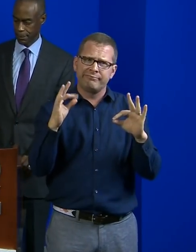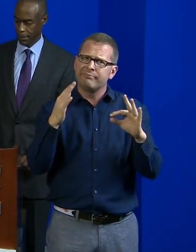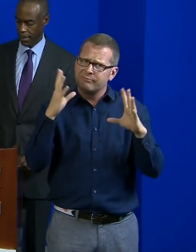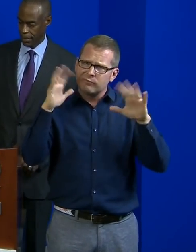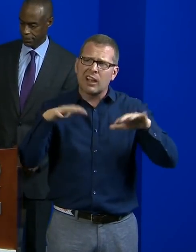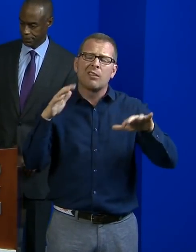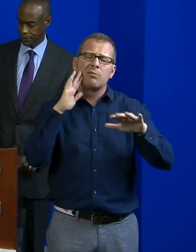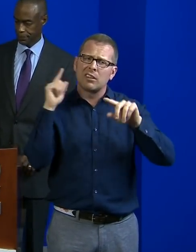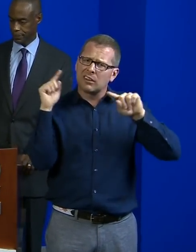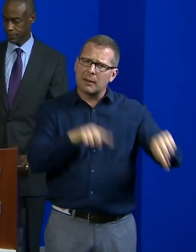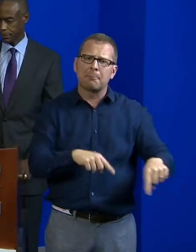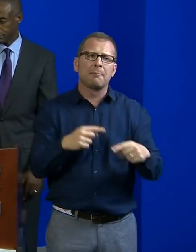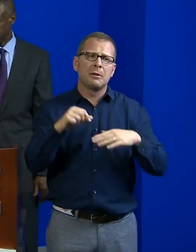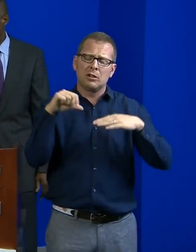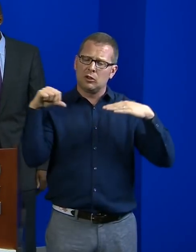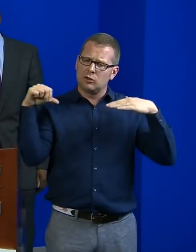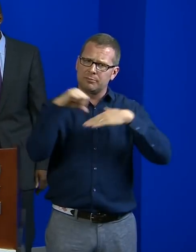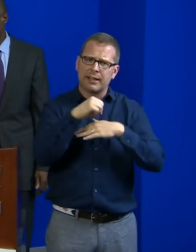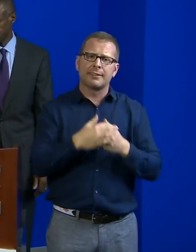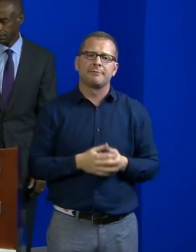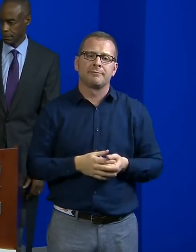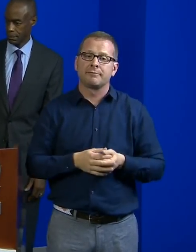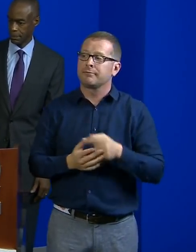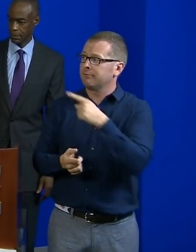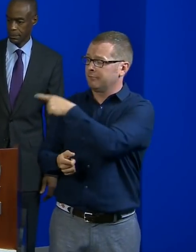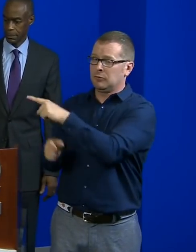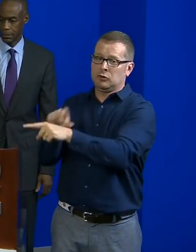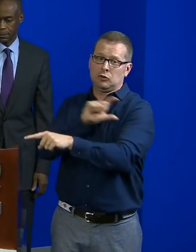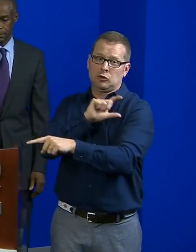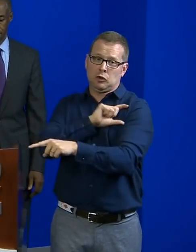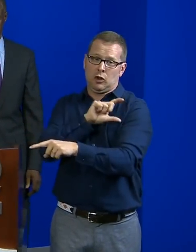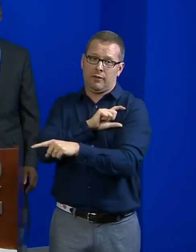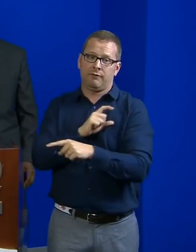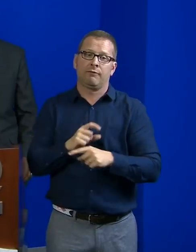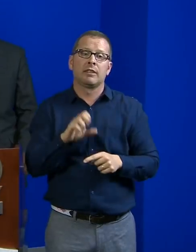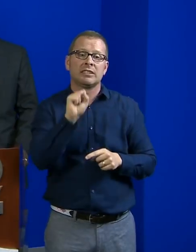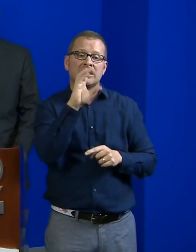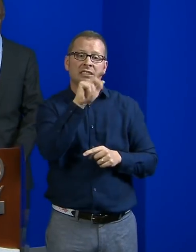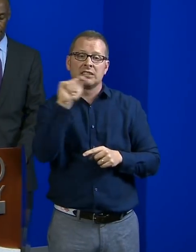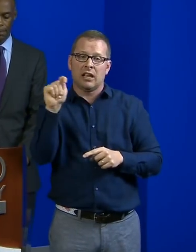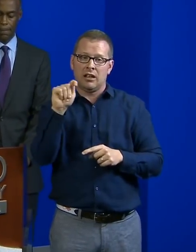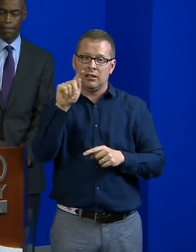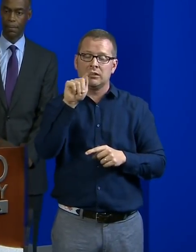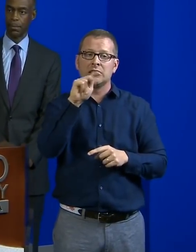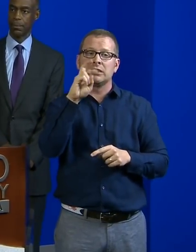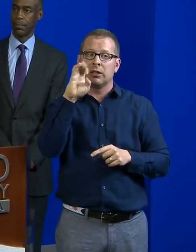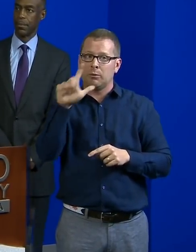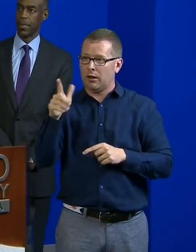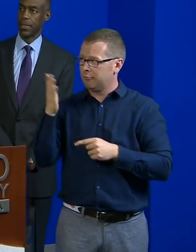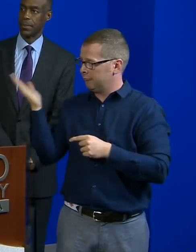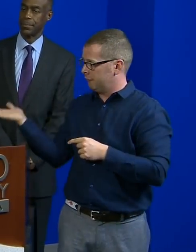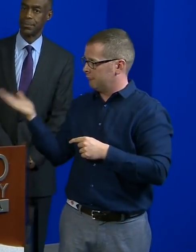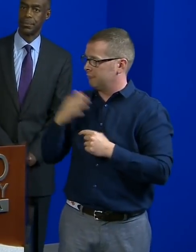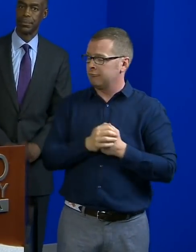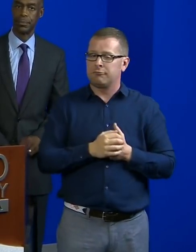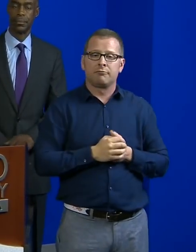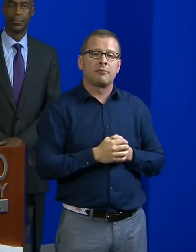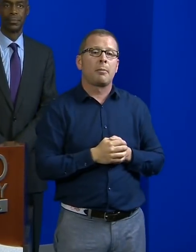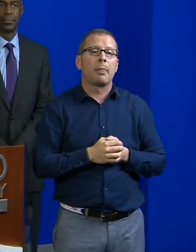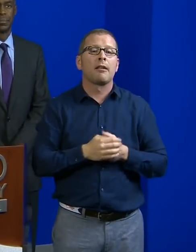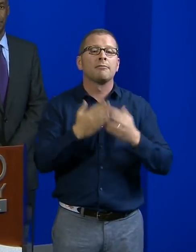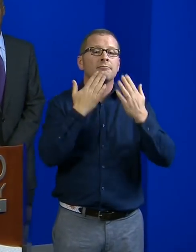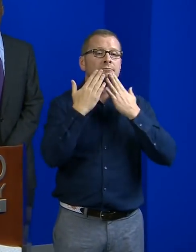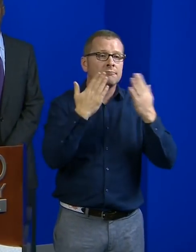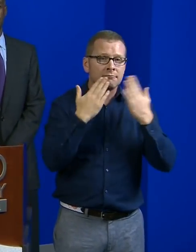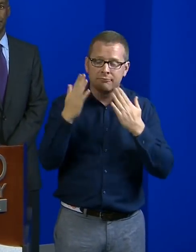few words. Sheriff. Thank you, Mayor, for that comprehensive briefing. Broward County, today is a day